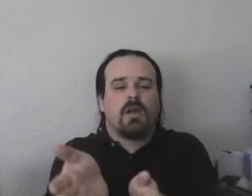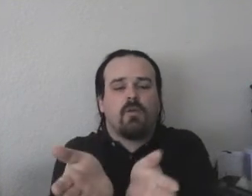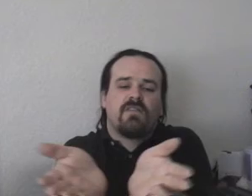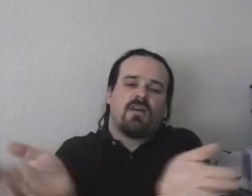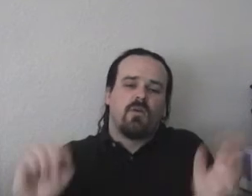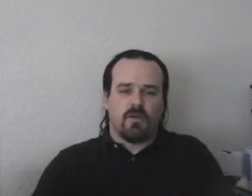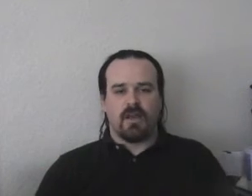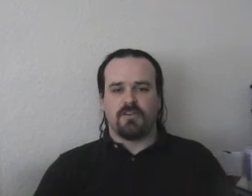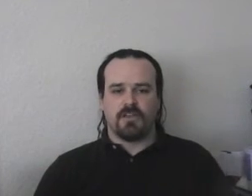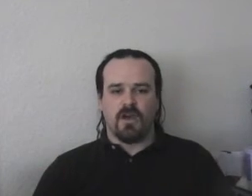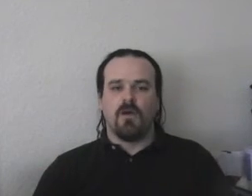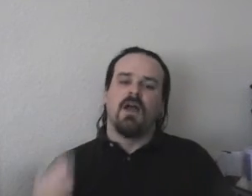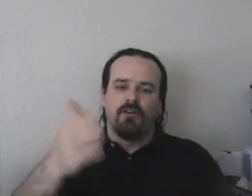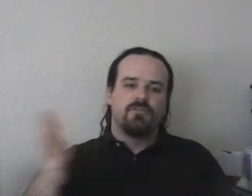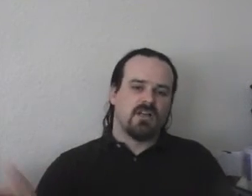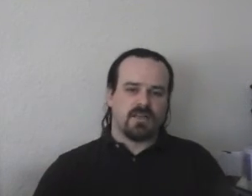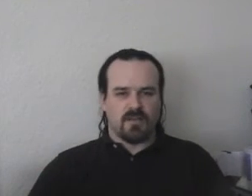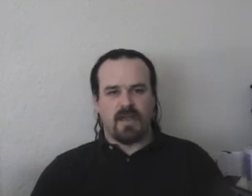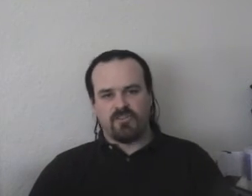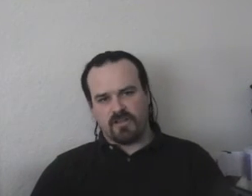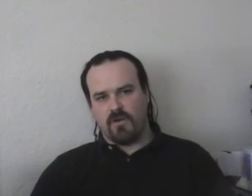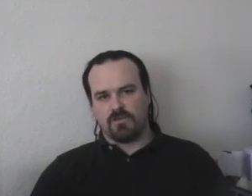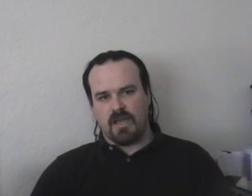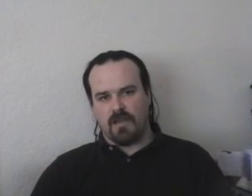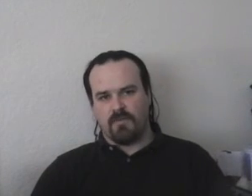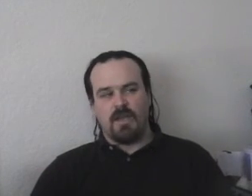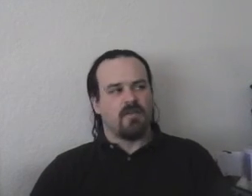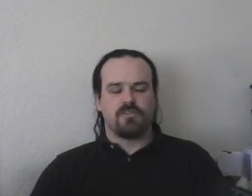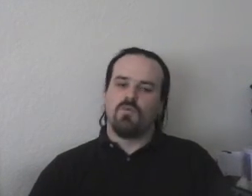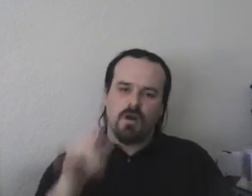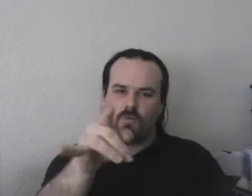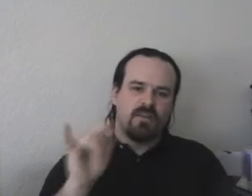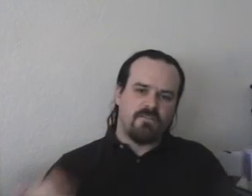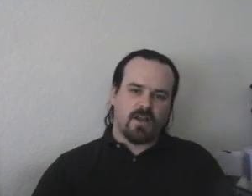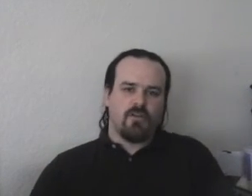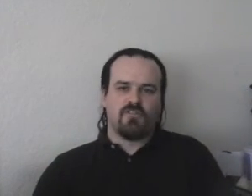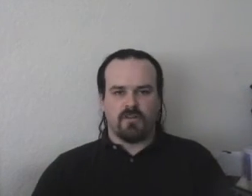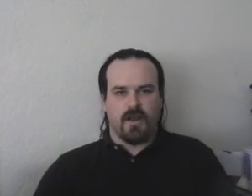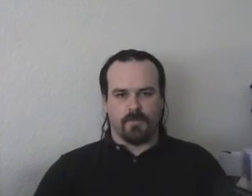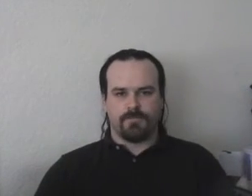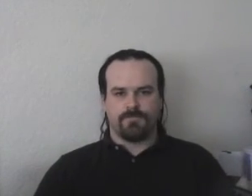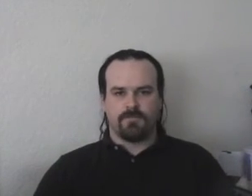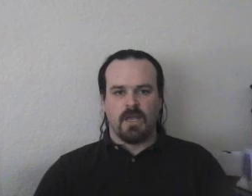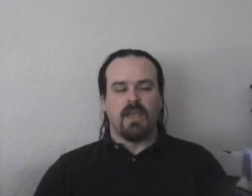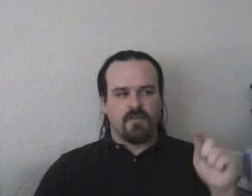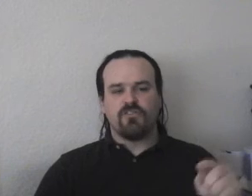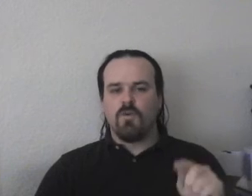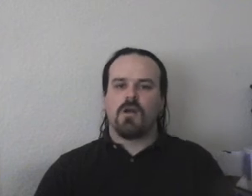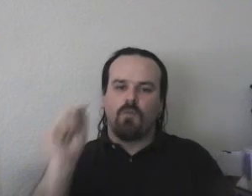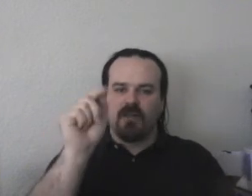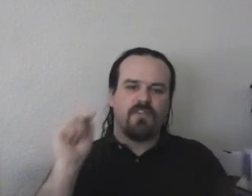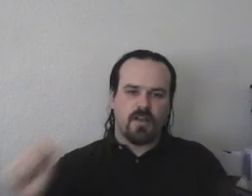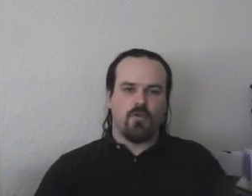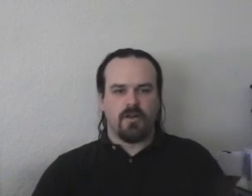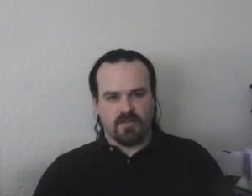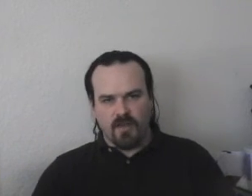we've got no work, we gotta let you go. And dude's collecting a paycheck the whole time. If there's no work, why the fuck are you still here? If there's no work, why the fuck are you here to tell me